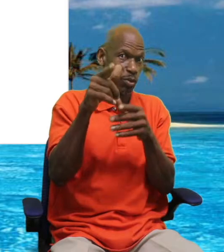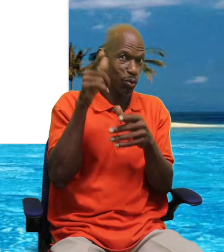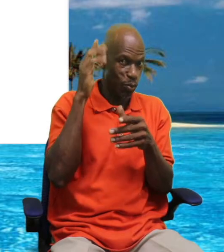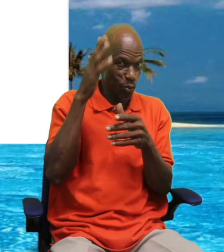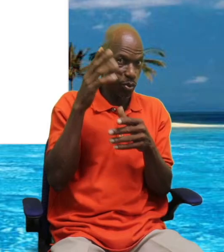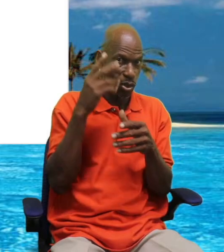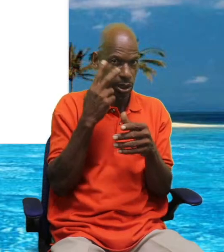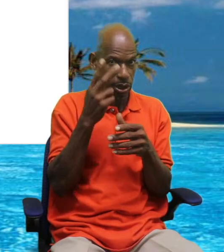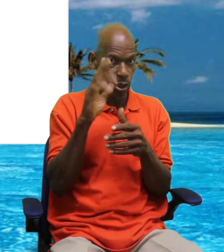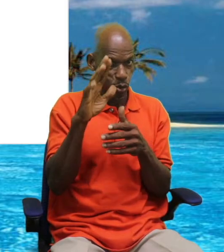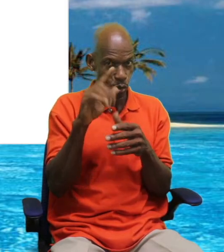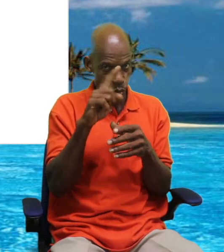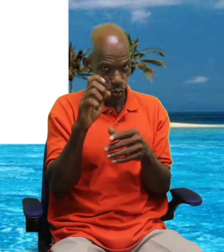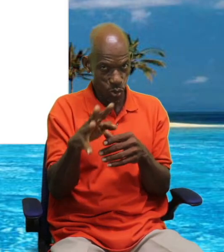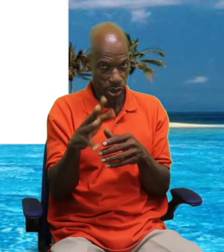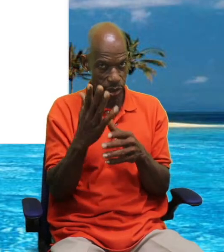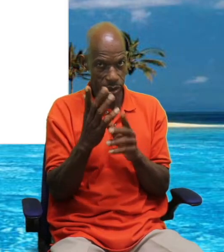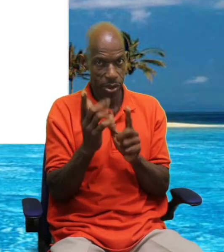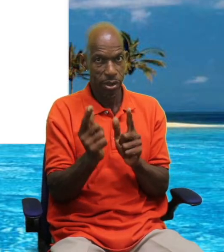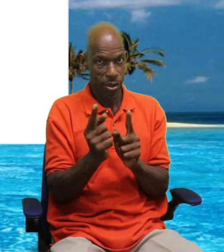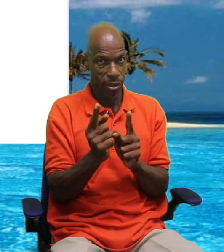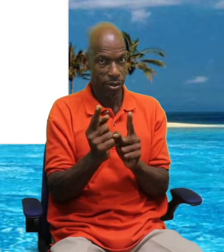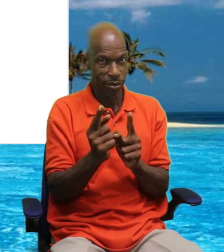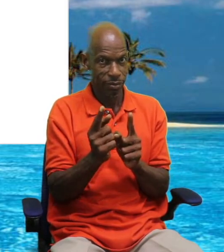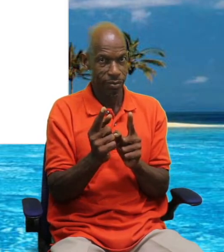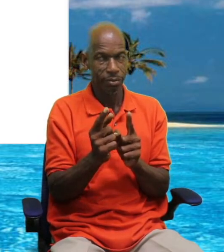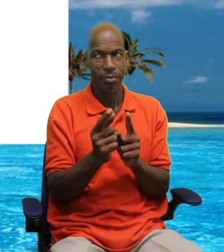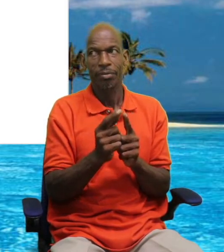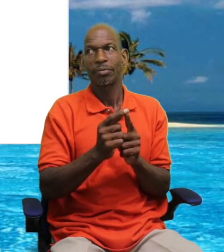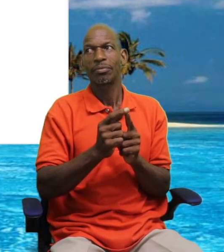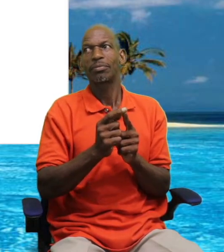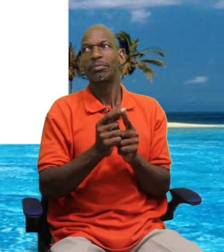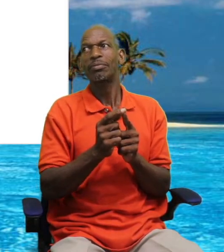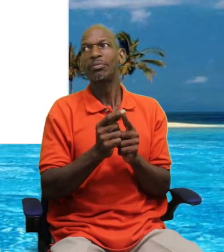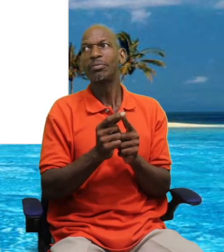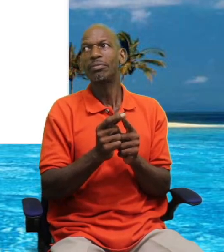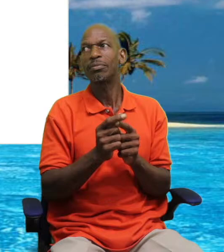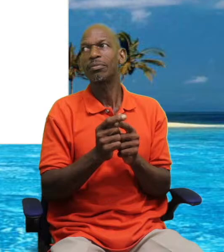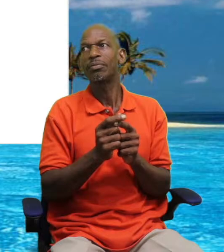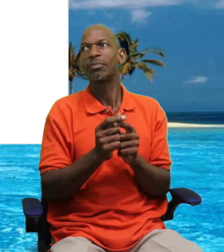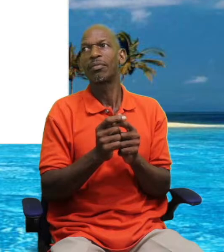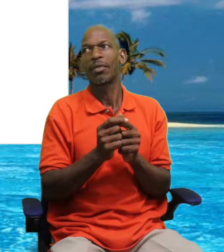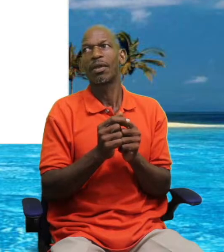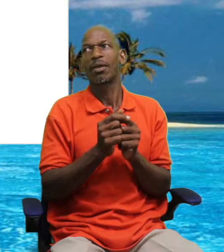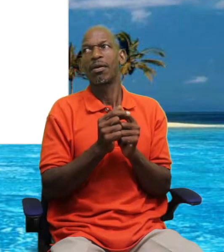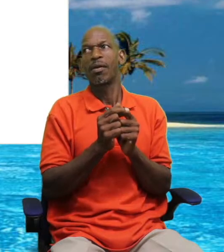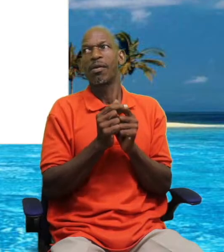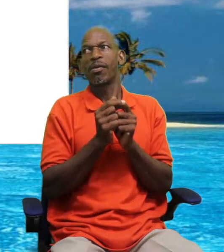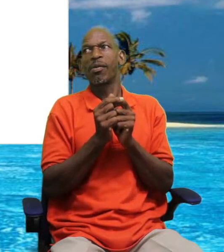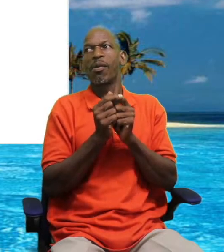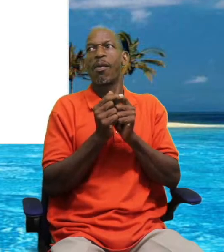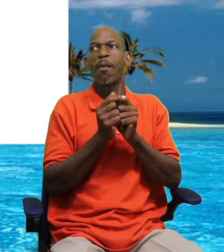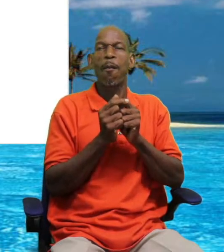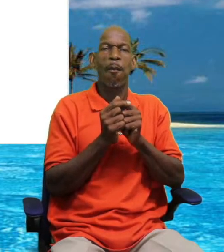subject in a sentence. And I'm underlining the word or